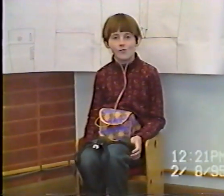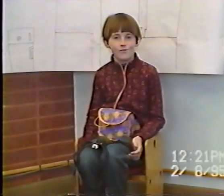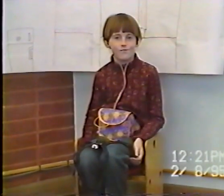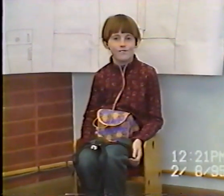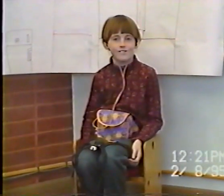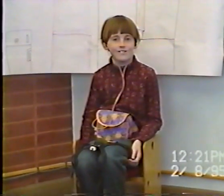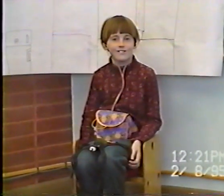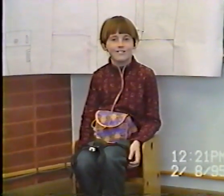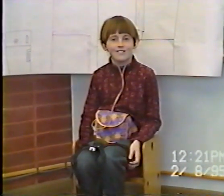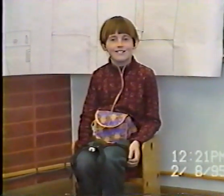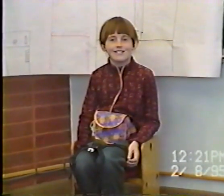And frightened Miss Muffet away.